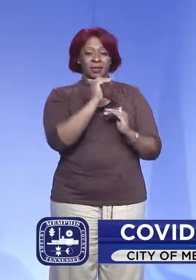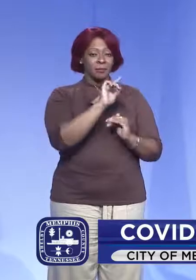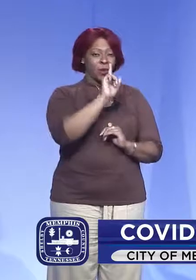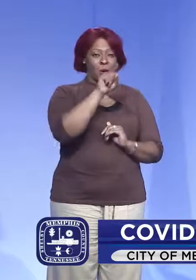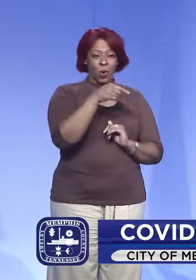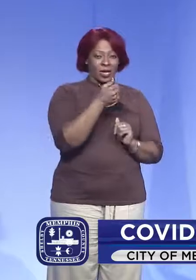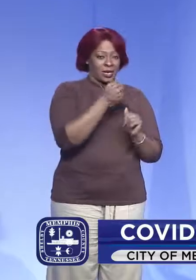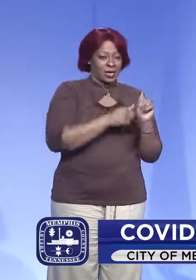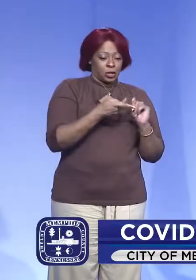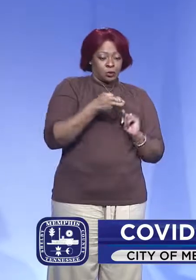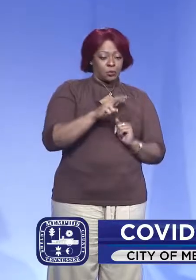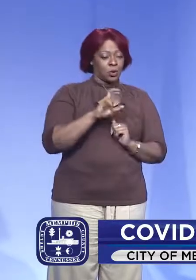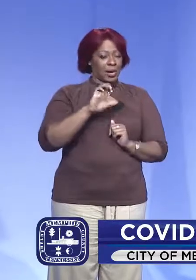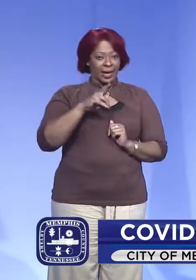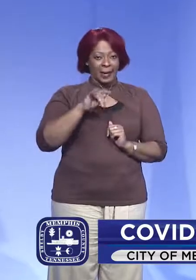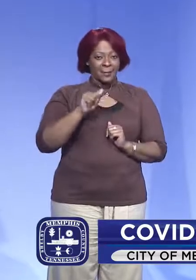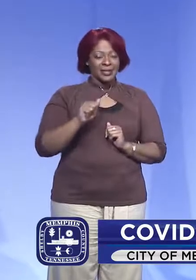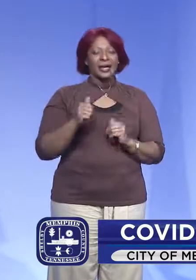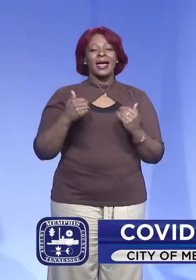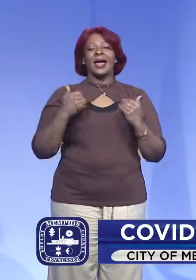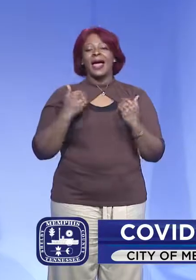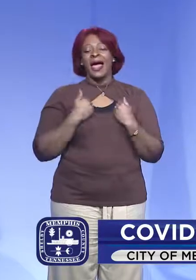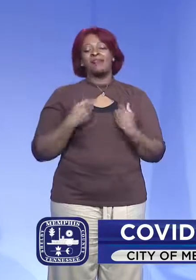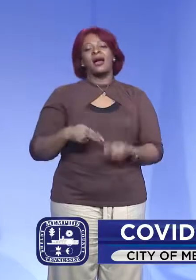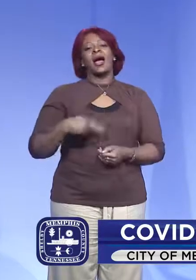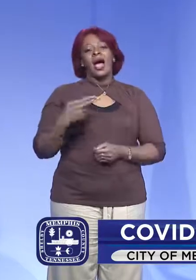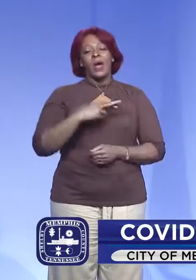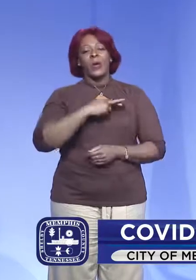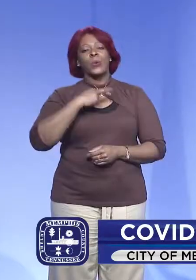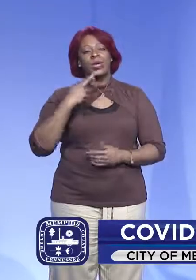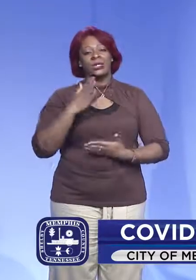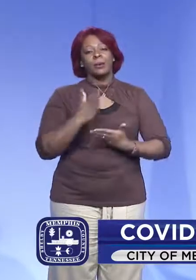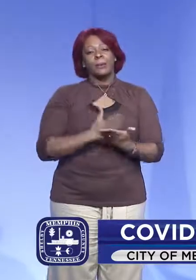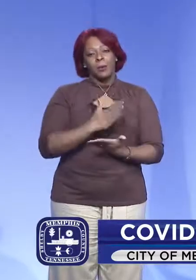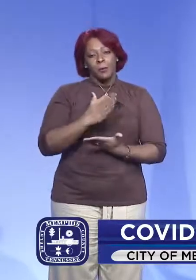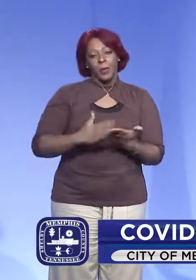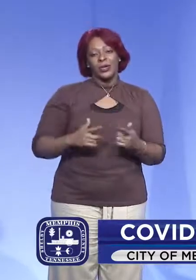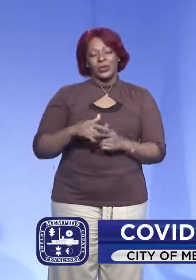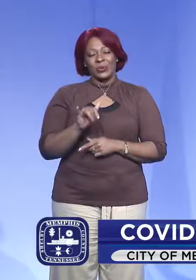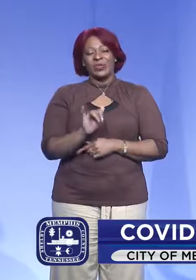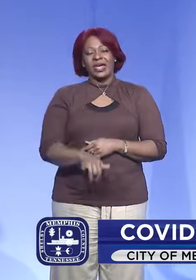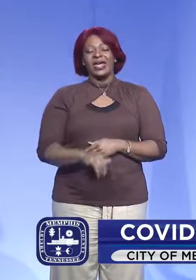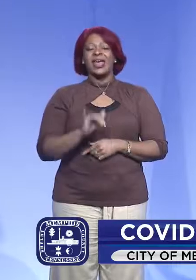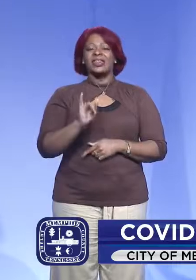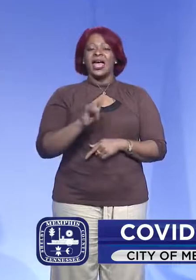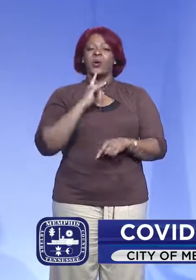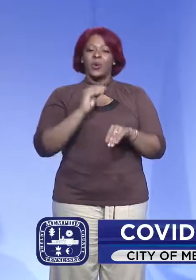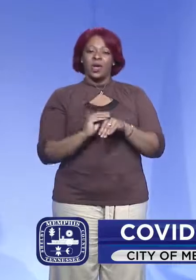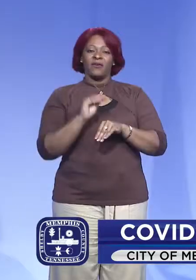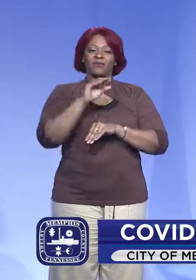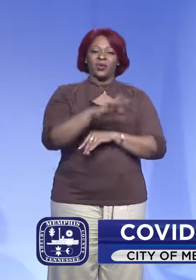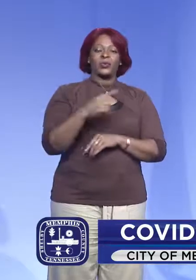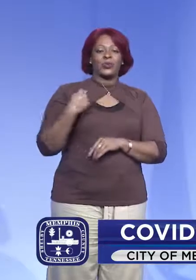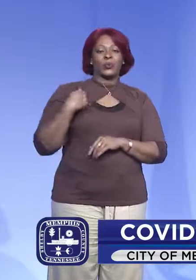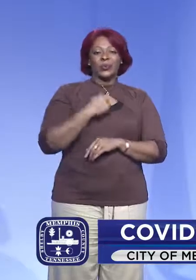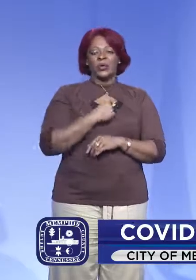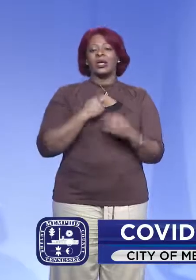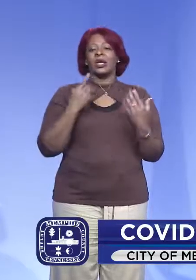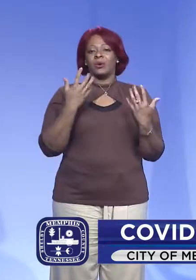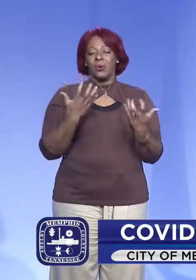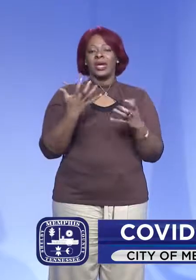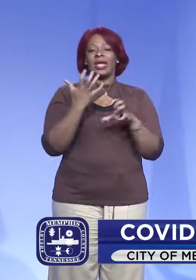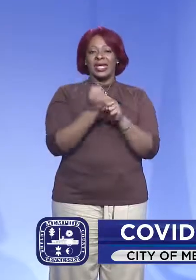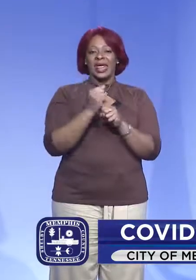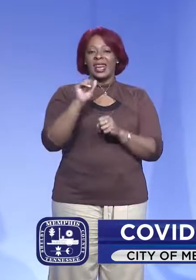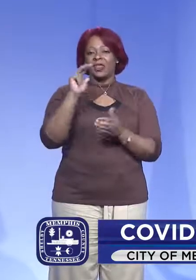per capita. It also has a vulnerability component to it. And that actually influenced the fact that we were going to get 3,000